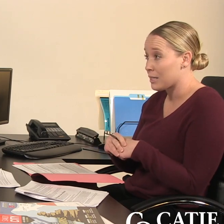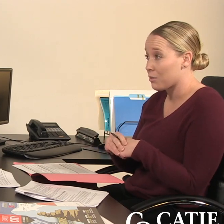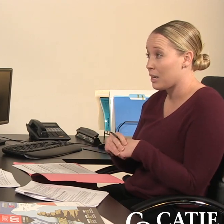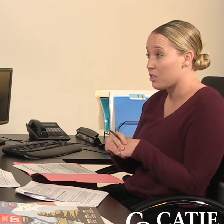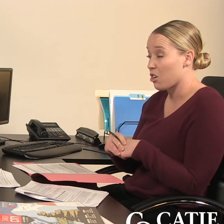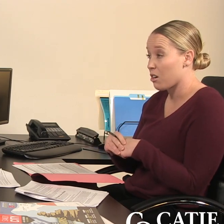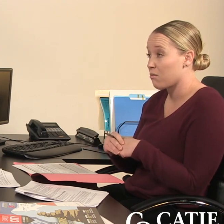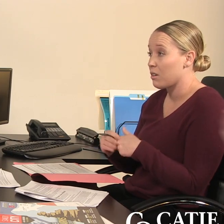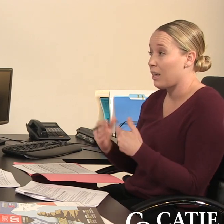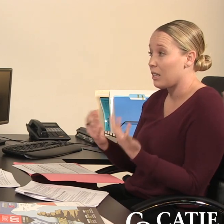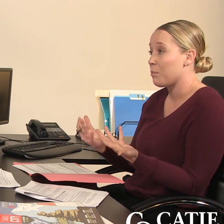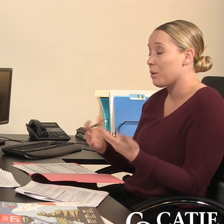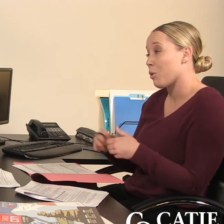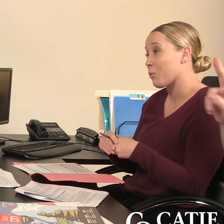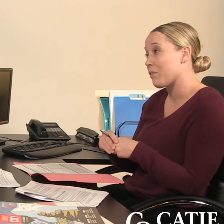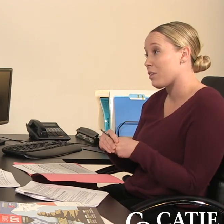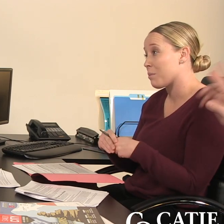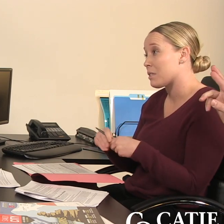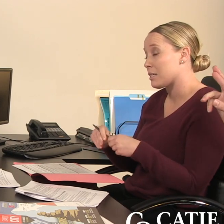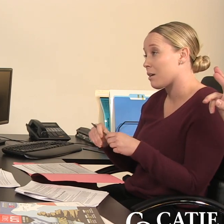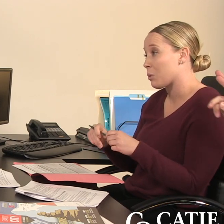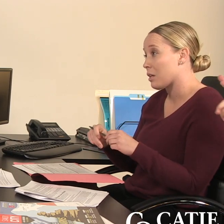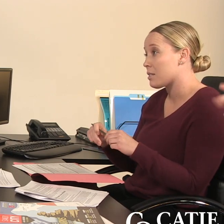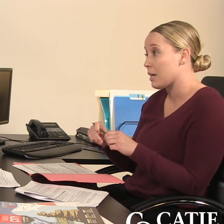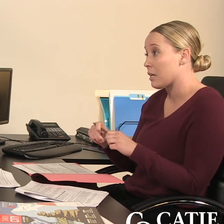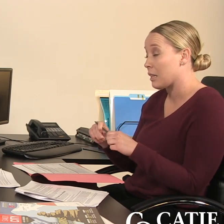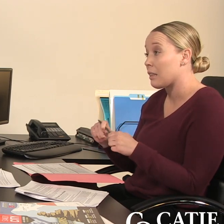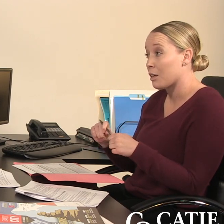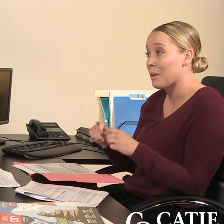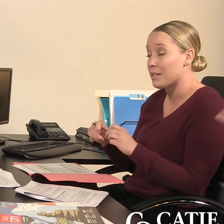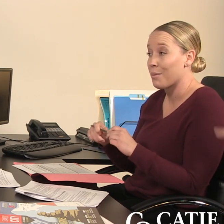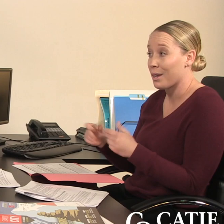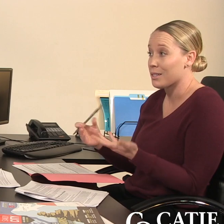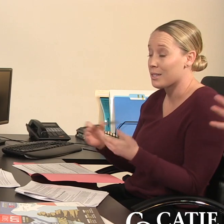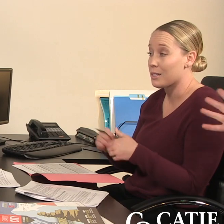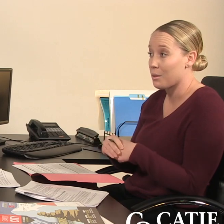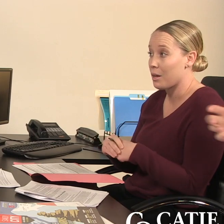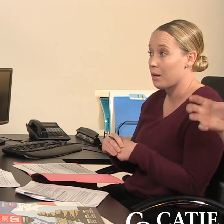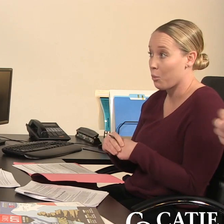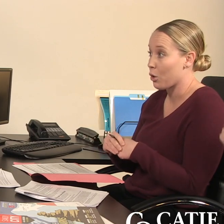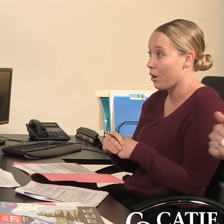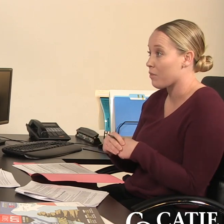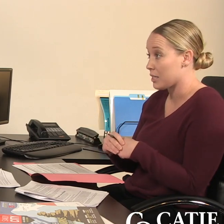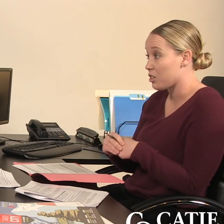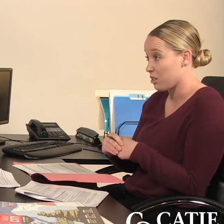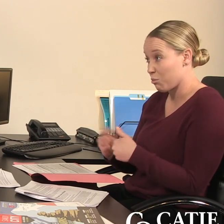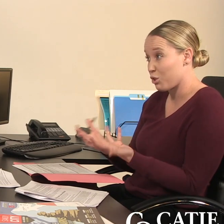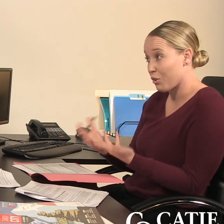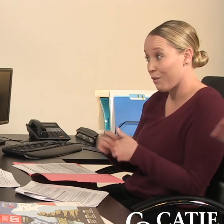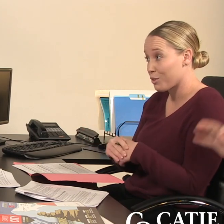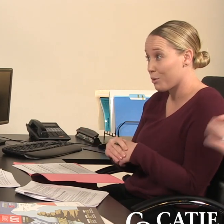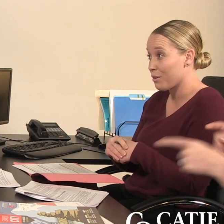down to HR. I think it'd be appropriate for them to sit down with us, and I think they can make time because this is an important conversation. Would you feel comfortable?